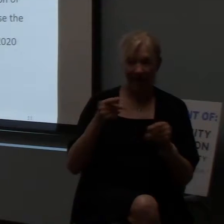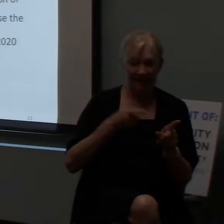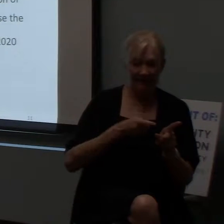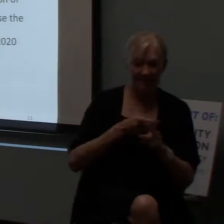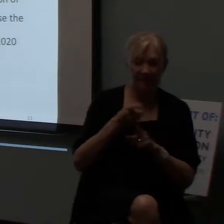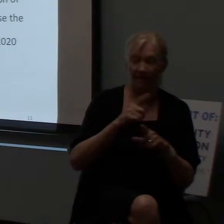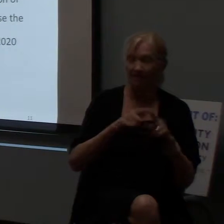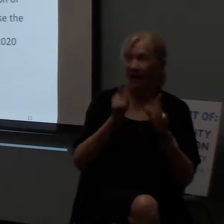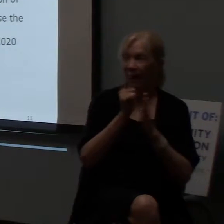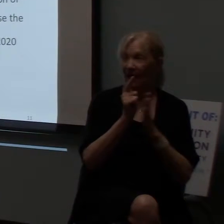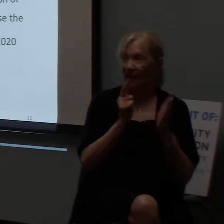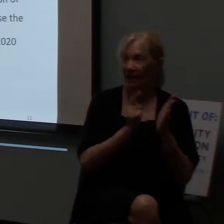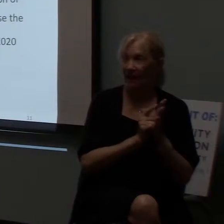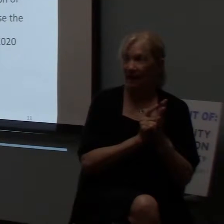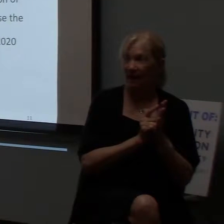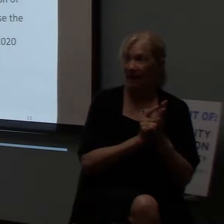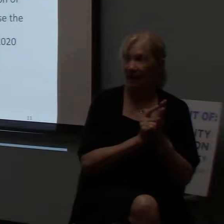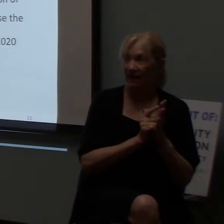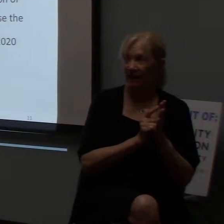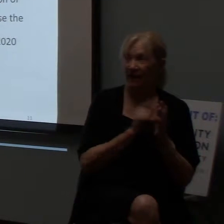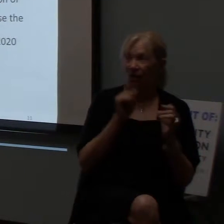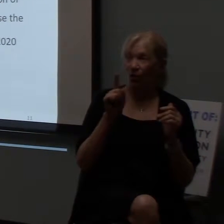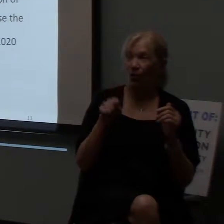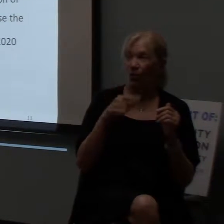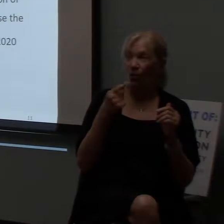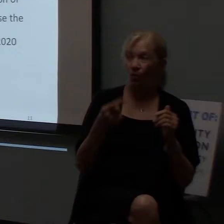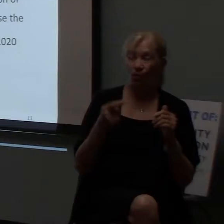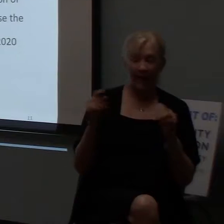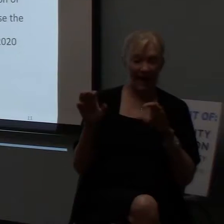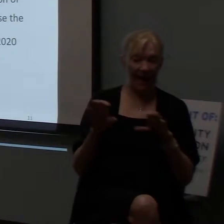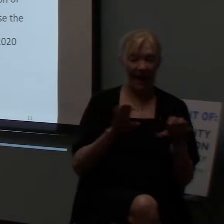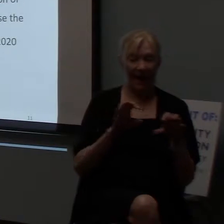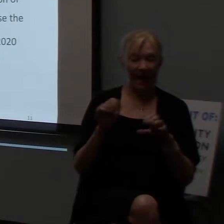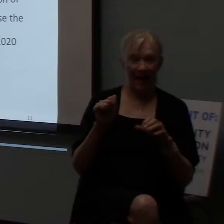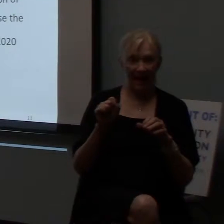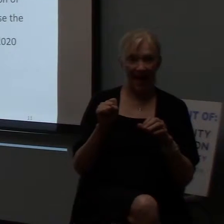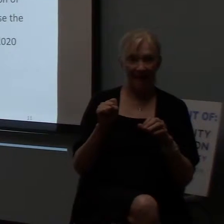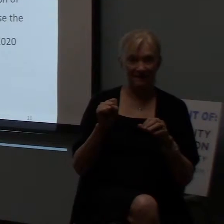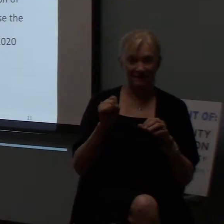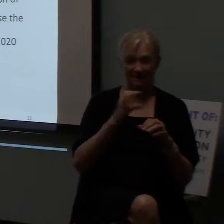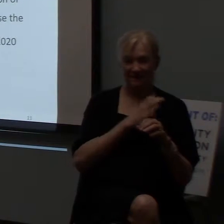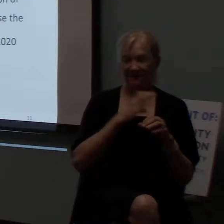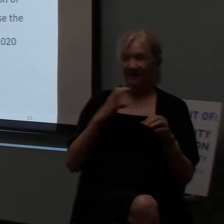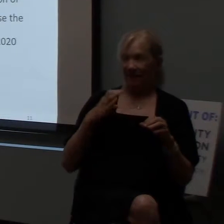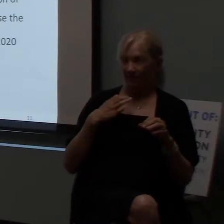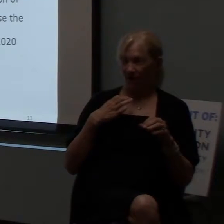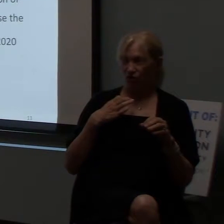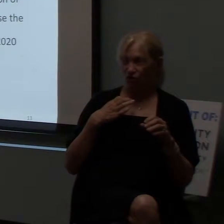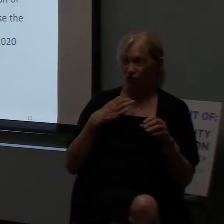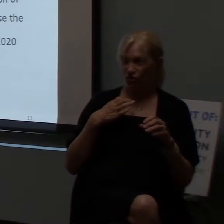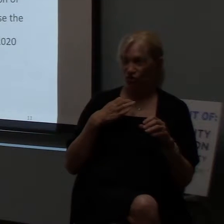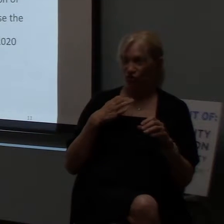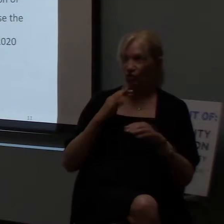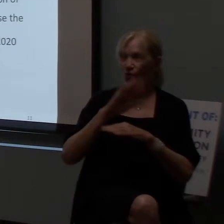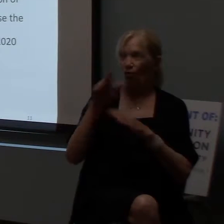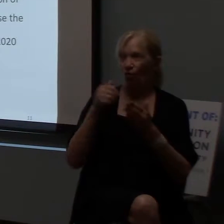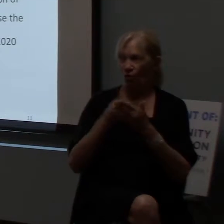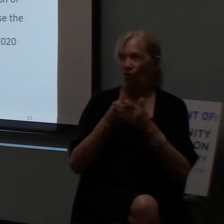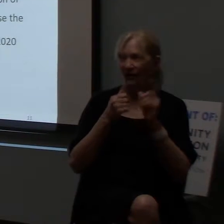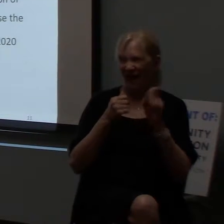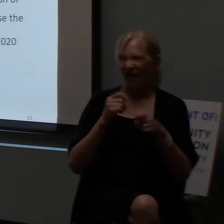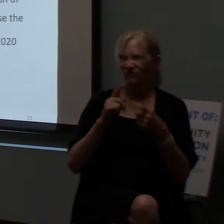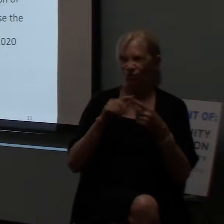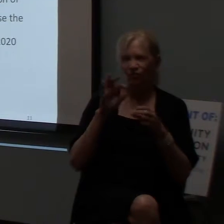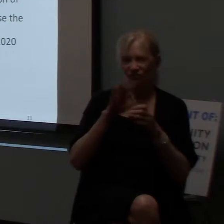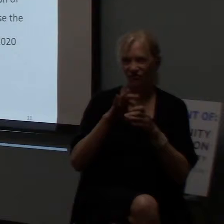legally, according to statute, they can only act as Yes. a commission. Right. All the And votes so have to what- be collective. They Yes. all have to vote on it. And